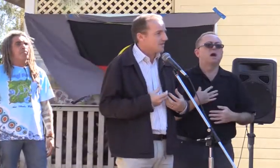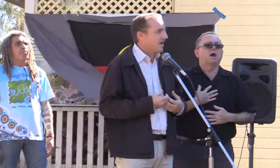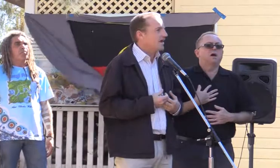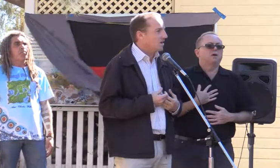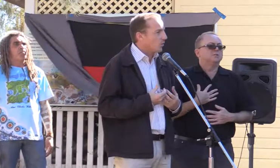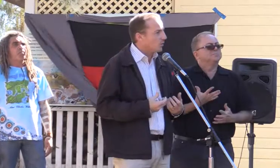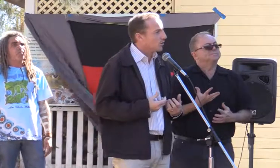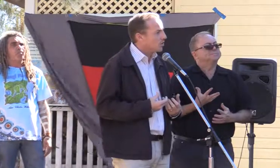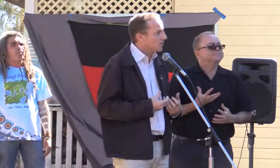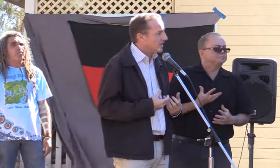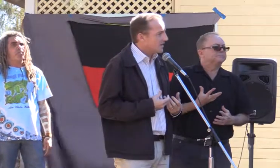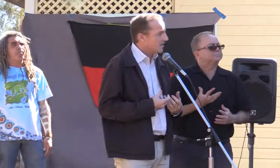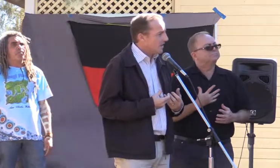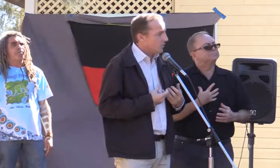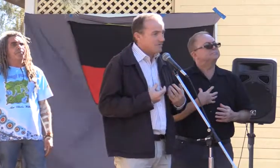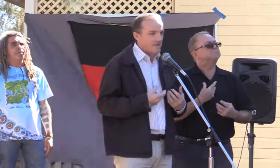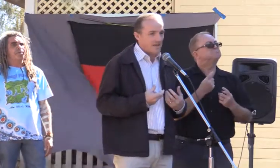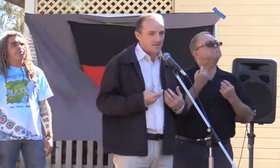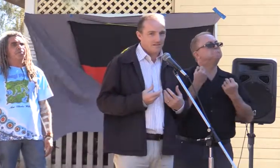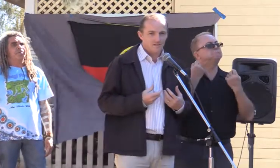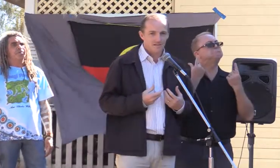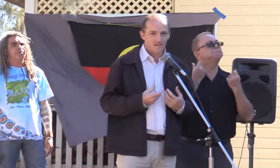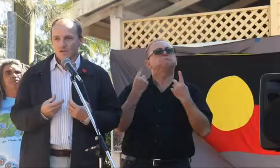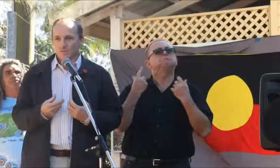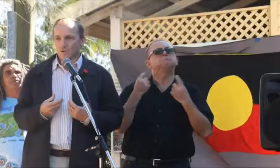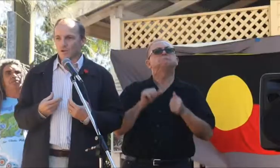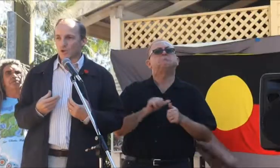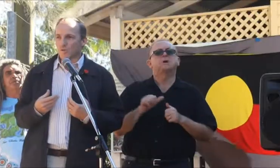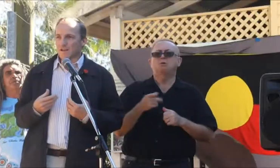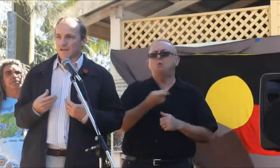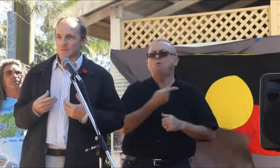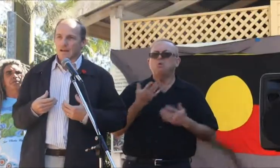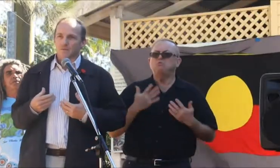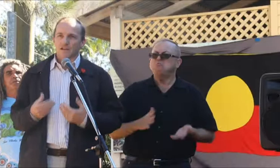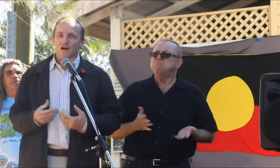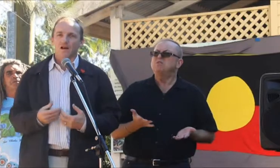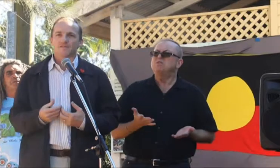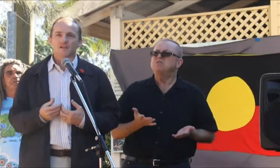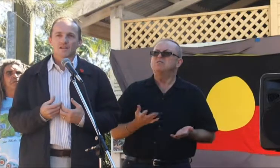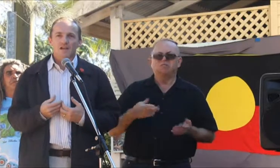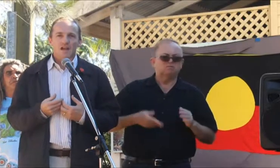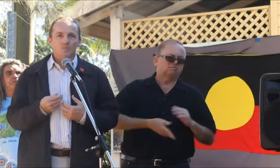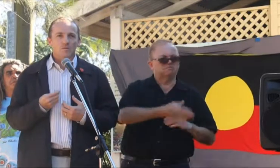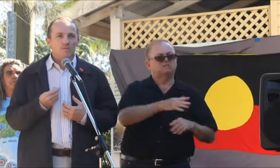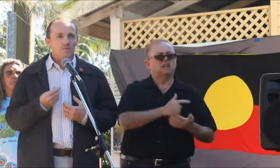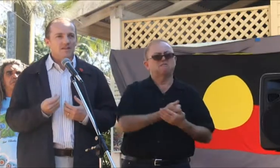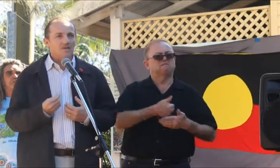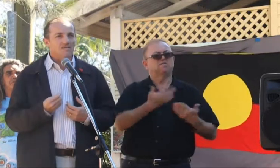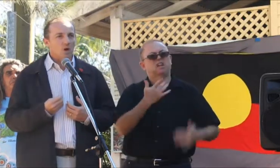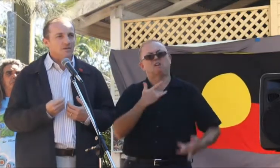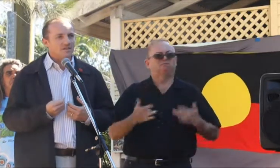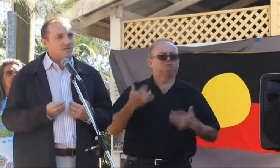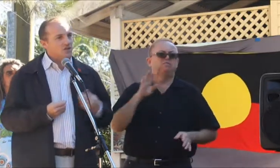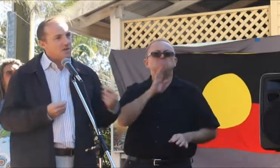newer understanding. You know, we're all human. We forget. We're all human. We get back into our lives and we miss out on